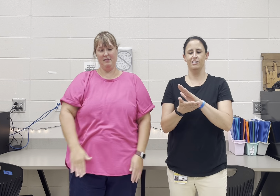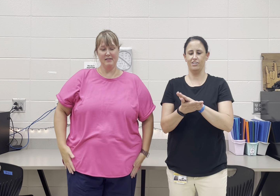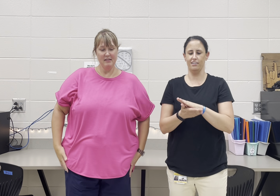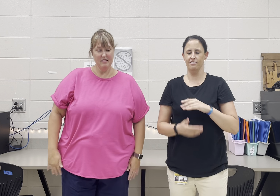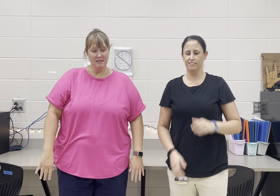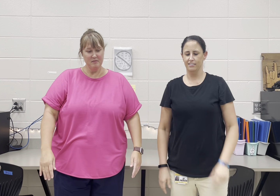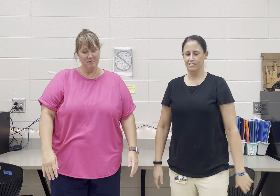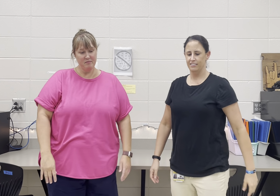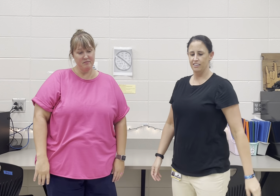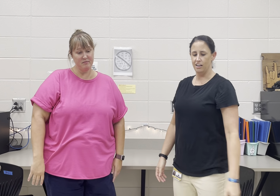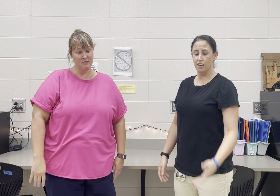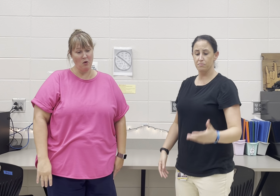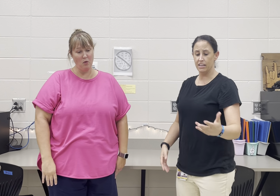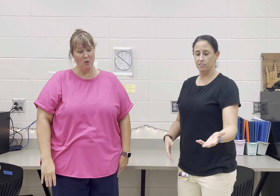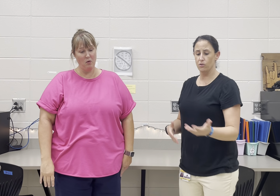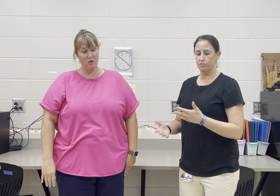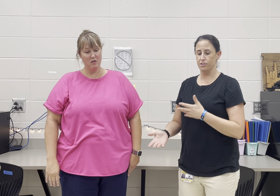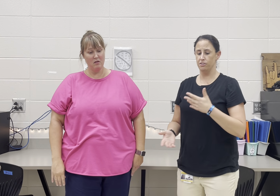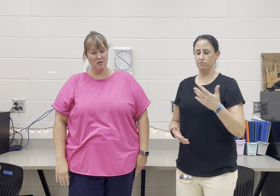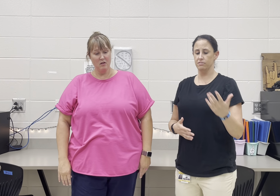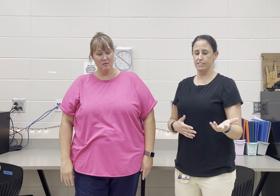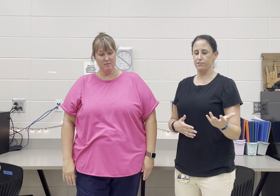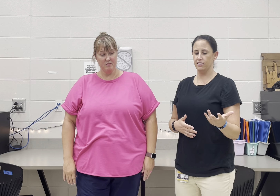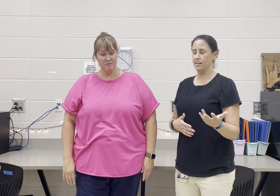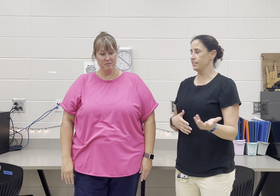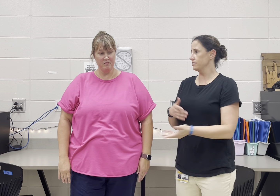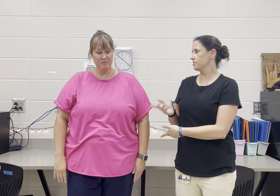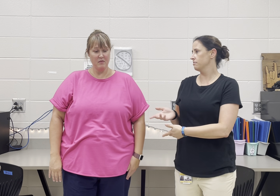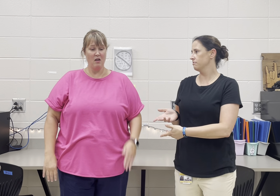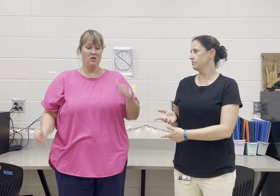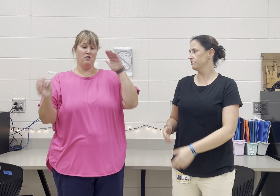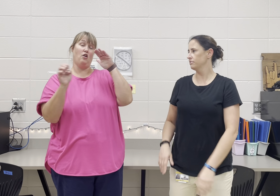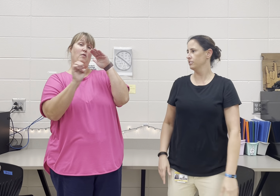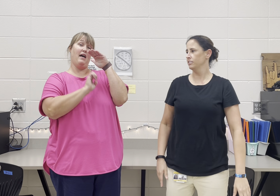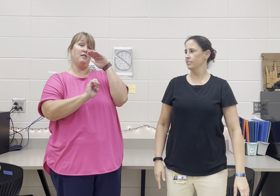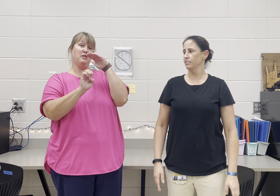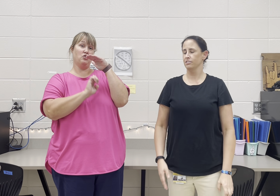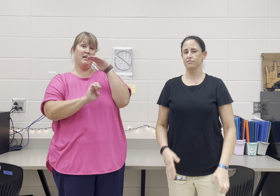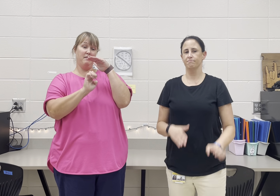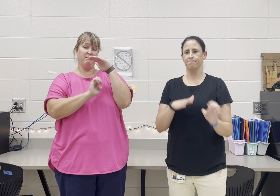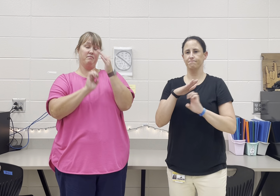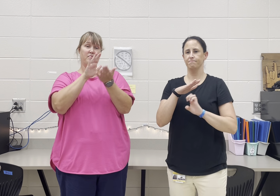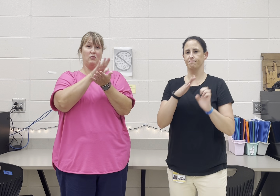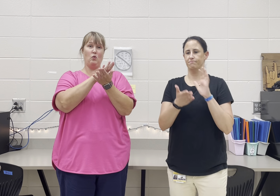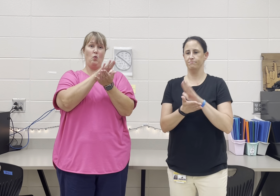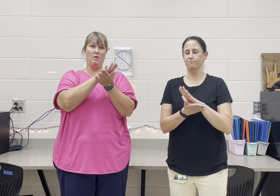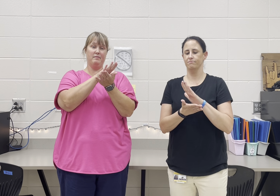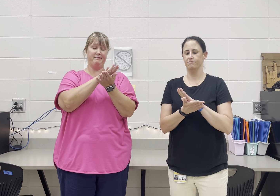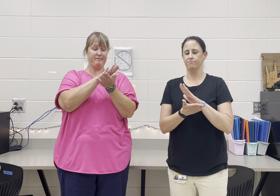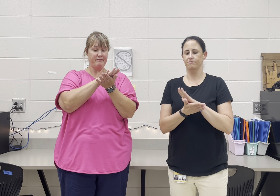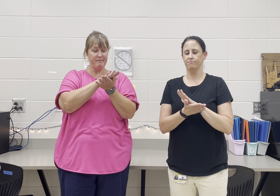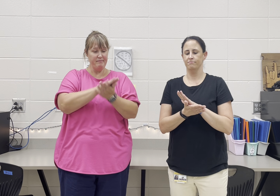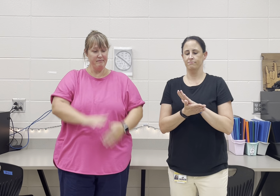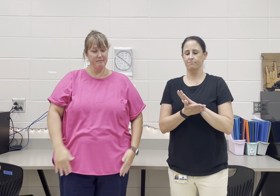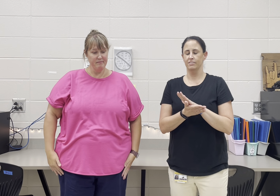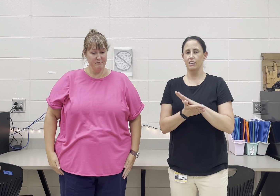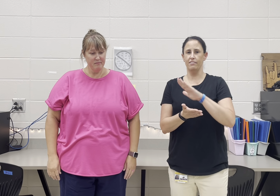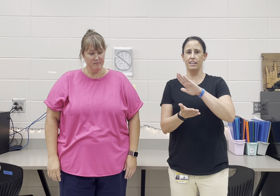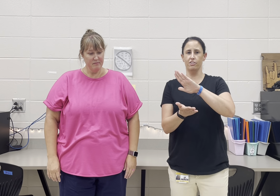Okay. Then going through the different kinds. So elementary school. And then